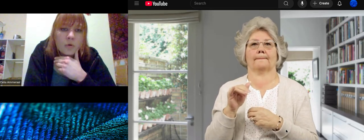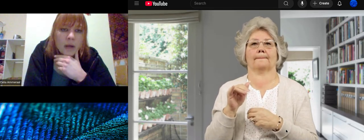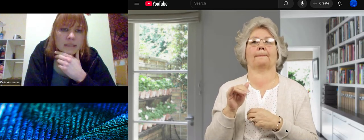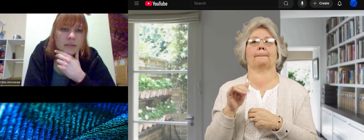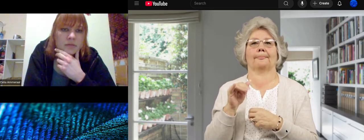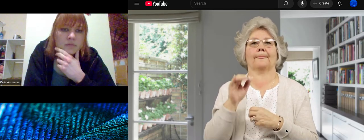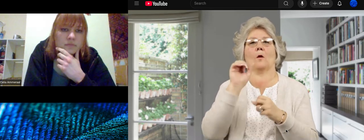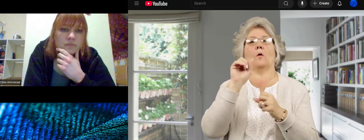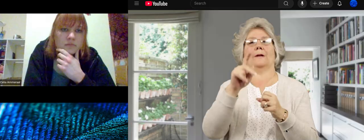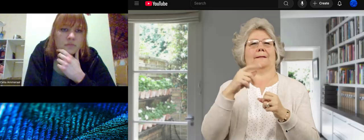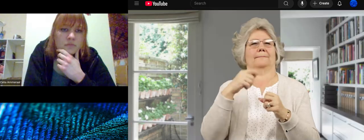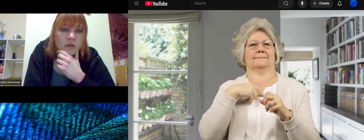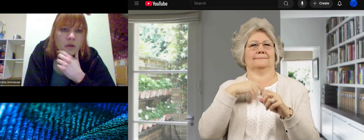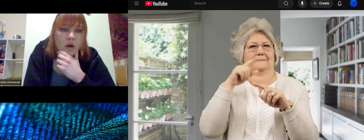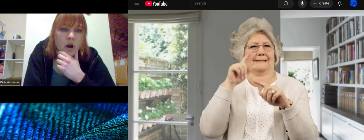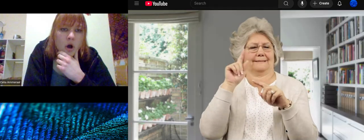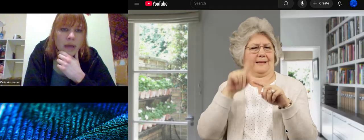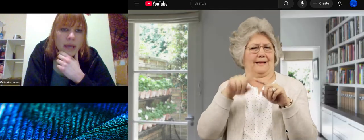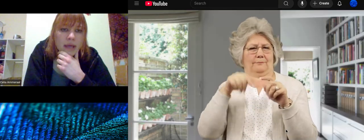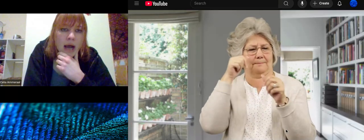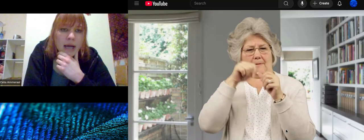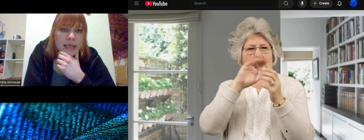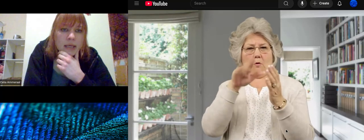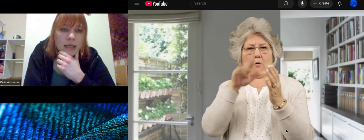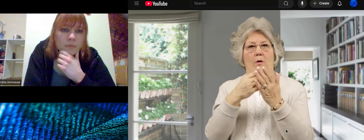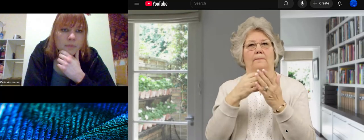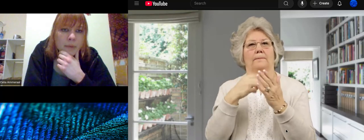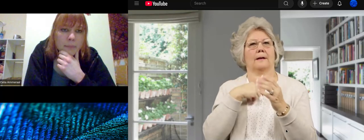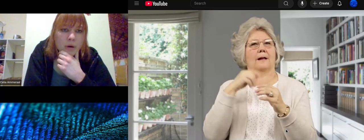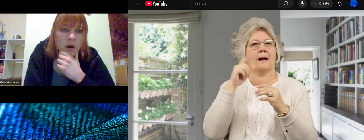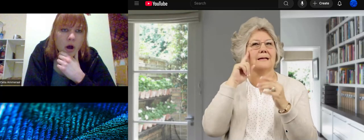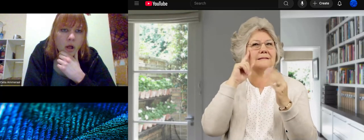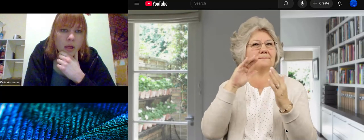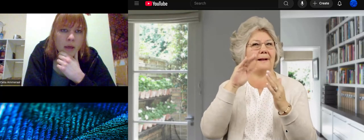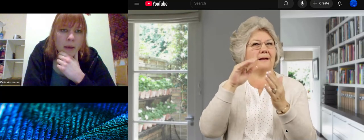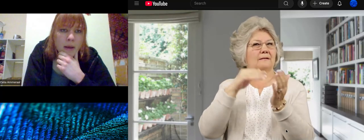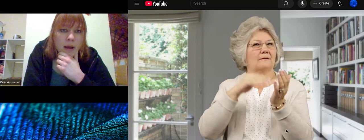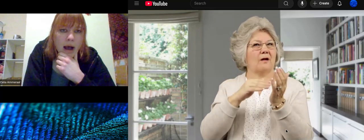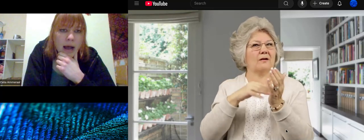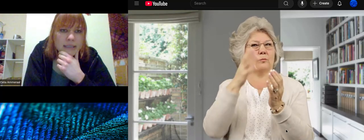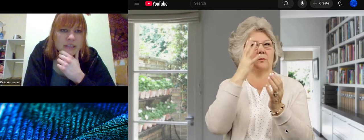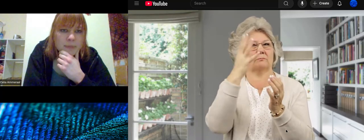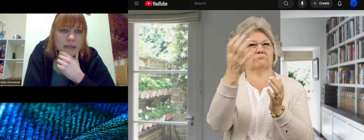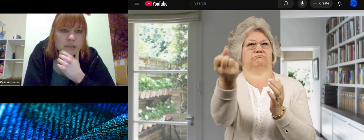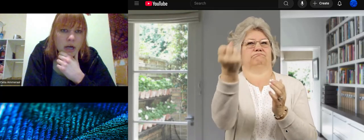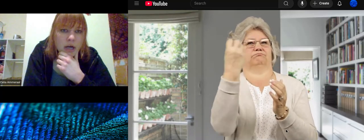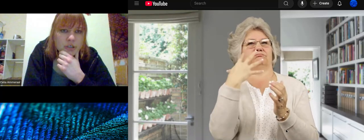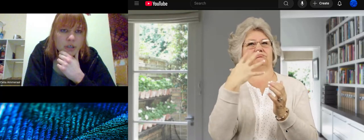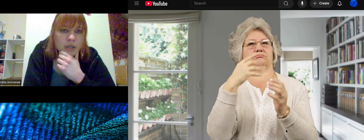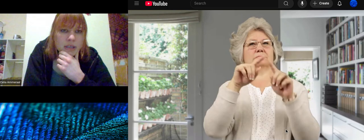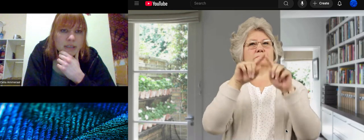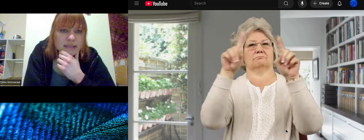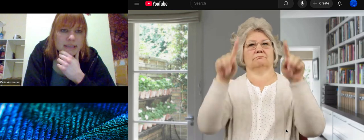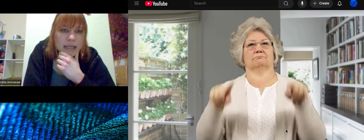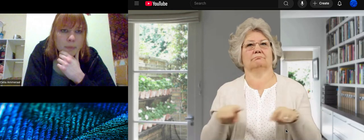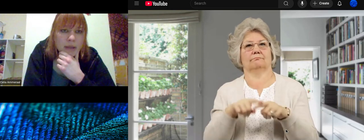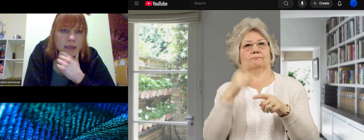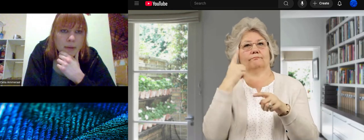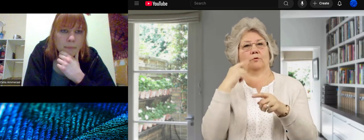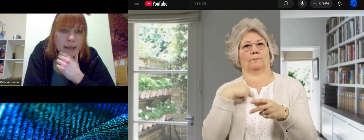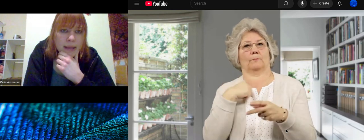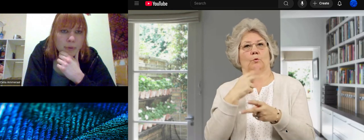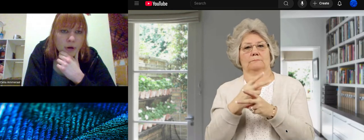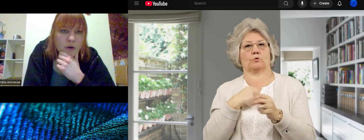Oh, I see. Okay, I can't remember all. I expect doctor send